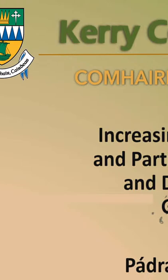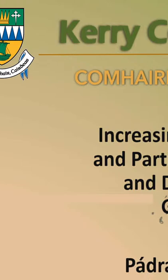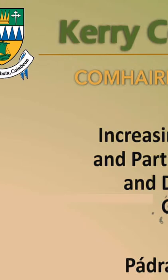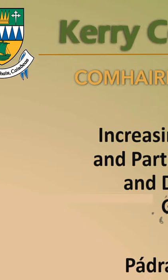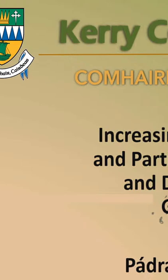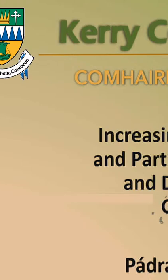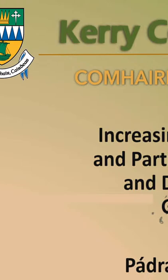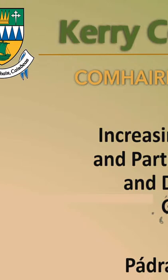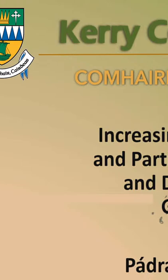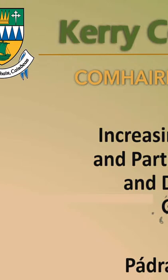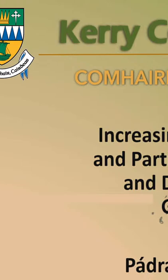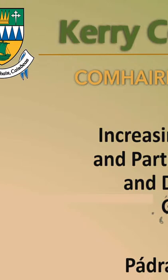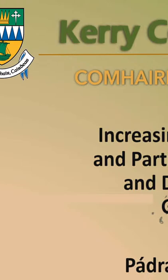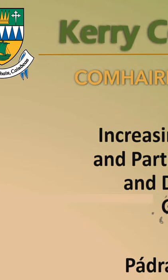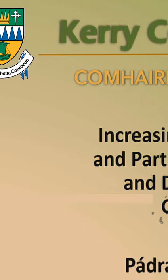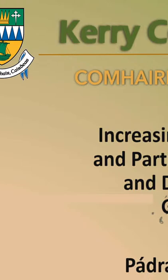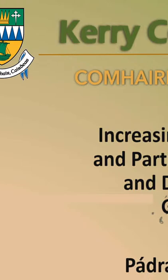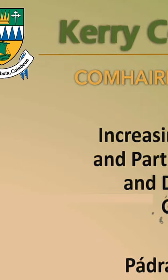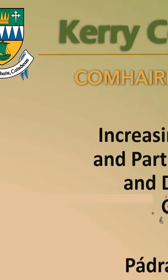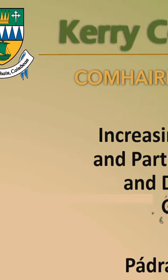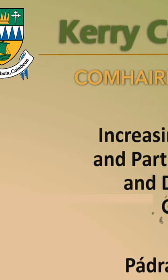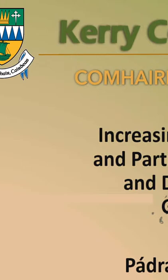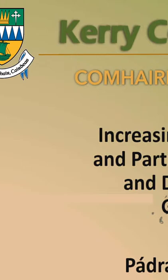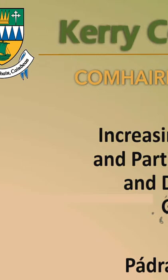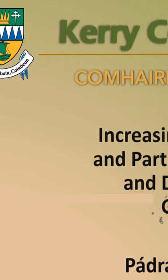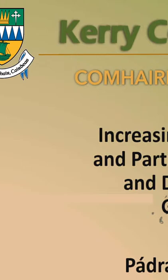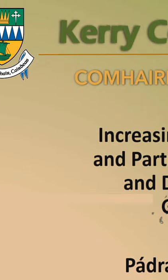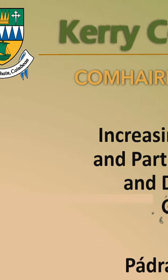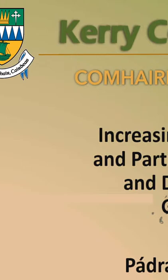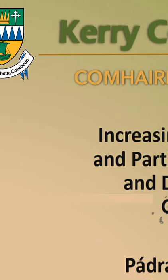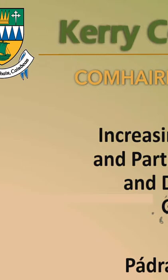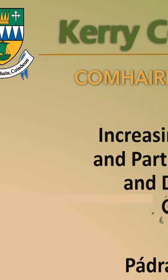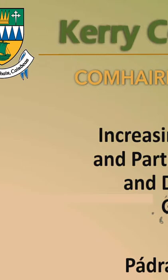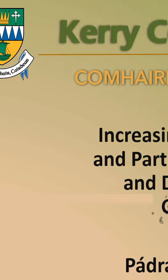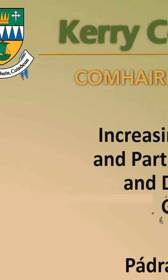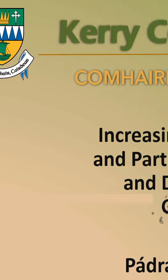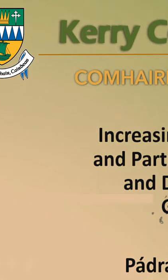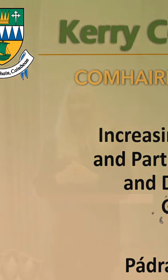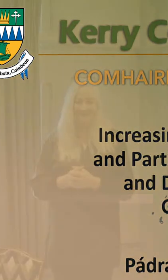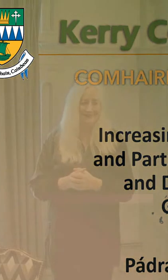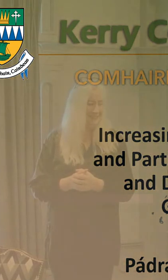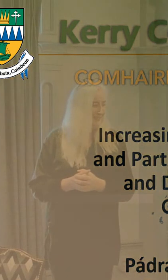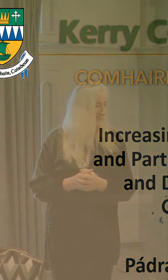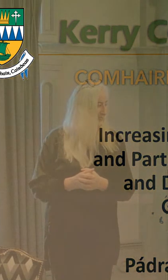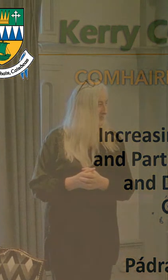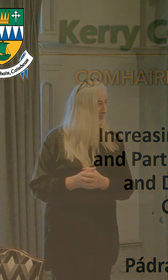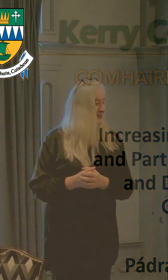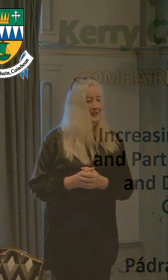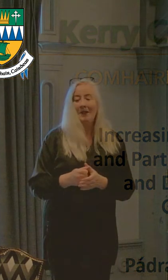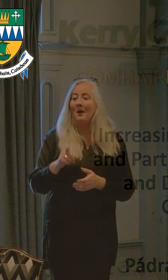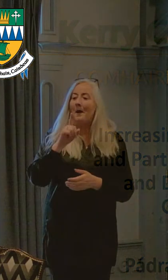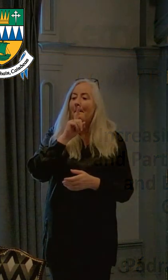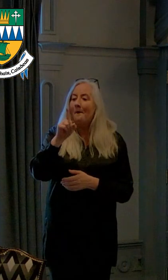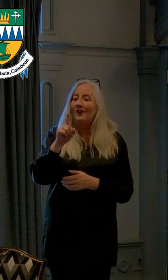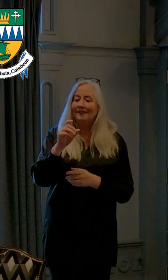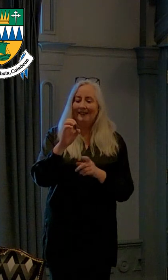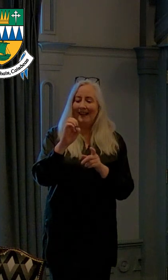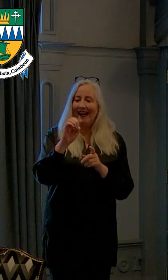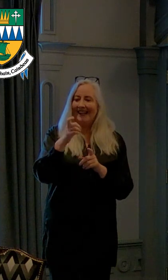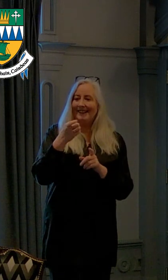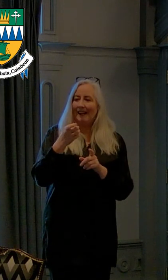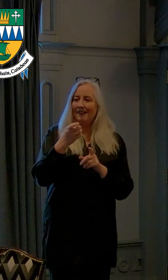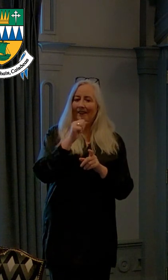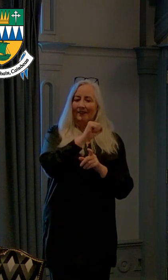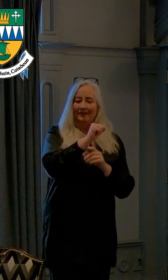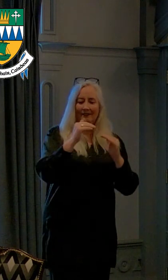the presentations here today, but I suppose as you'll see there, I suppose from the executive point of view anyway,